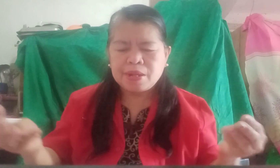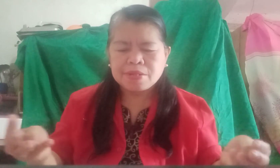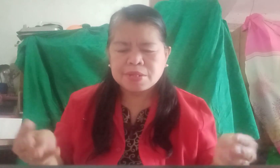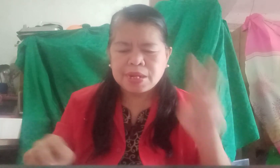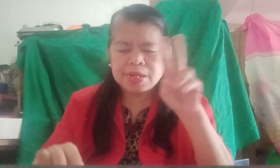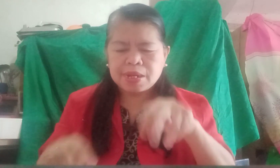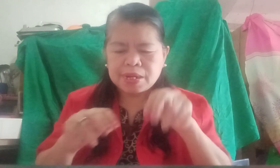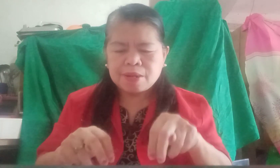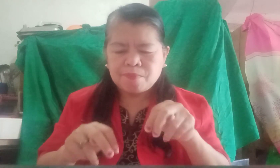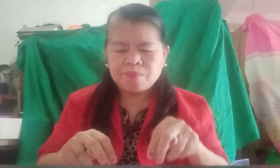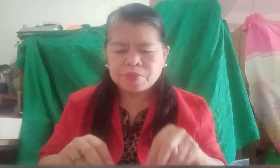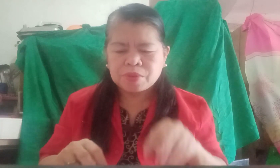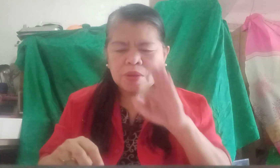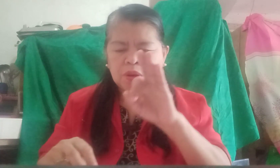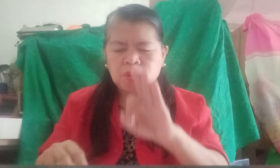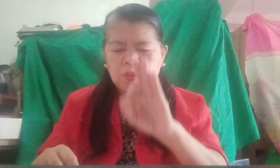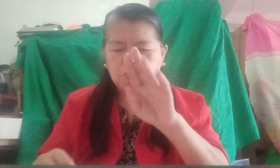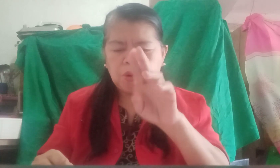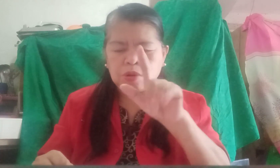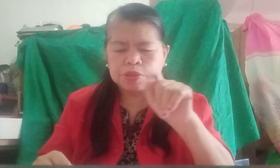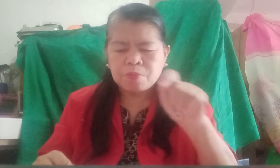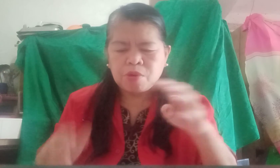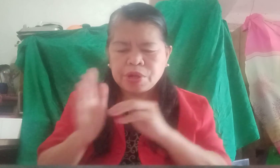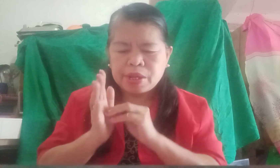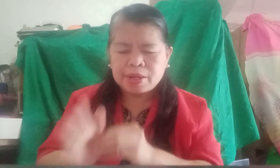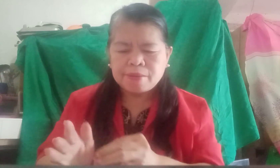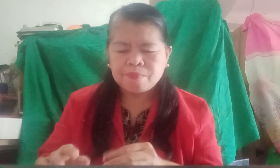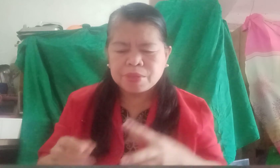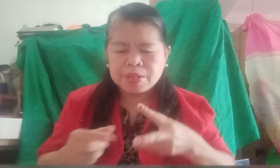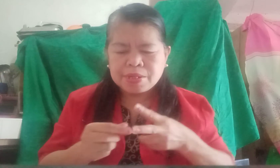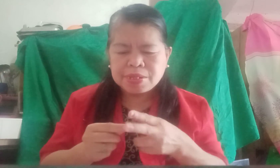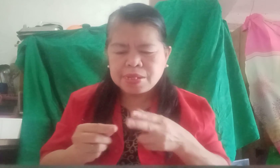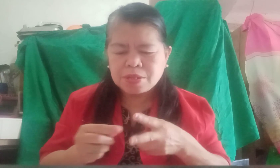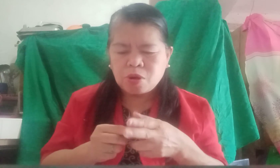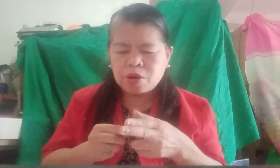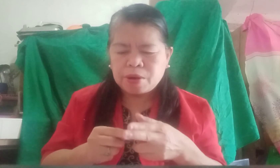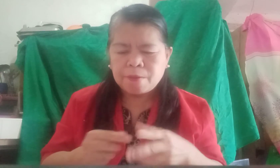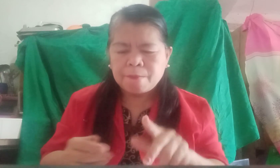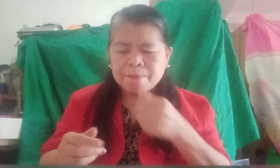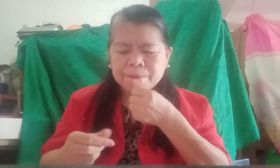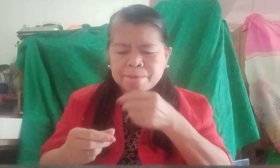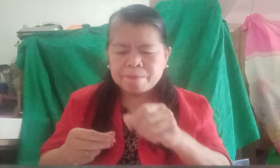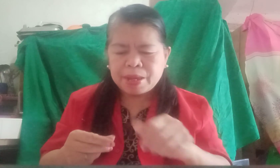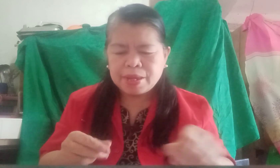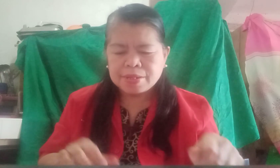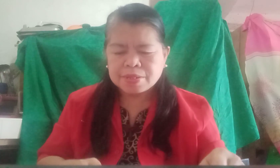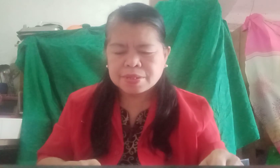Materials needed: fault model, scissor, base.